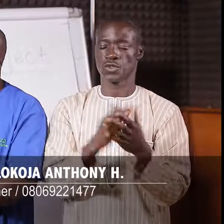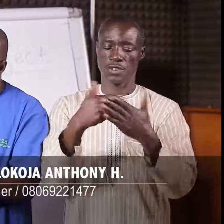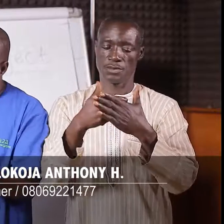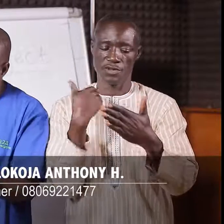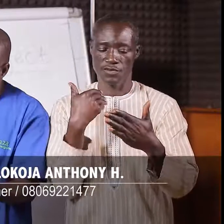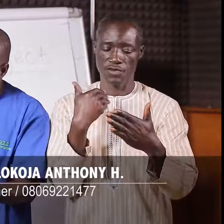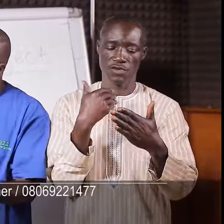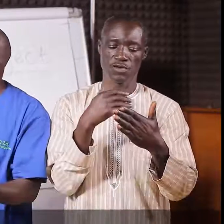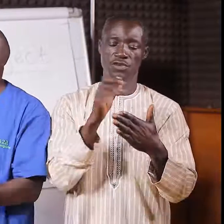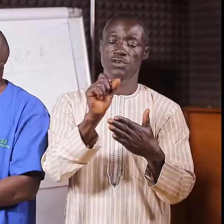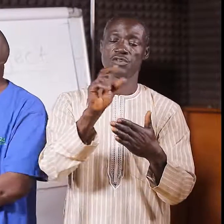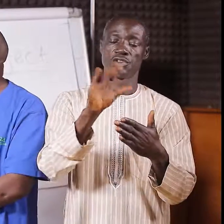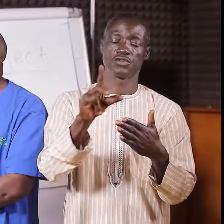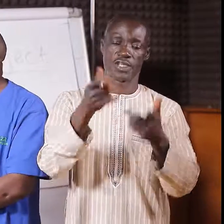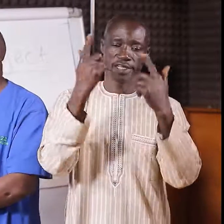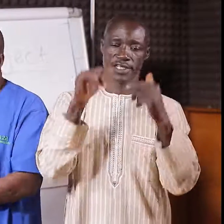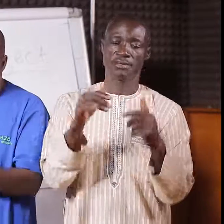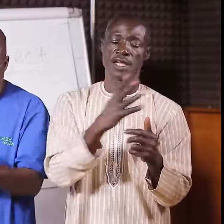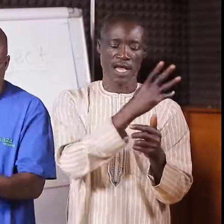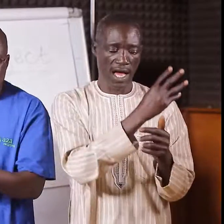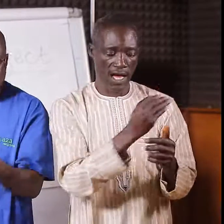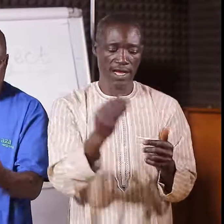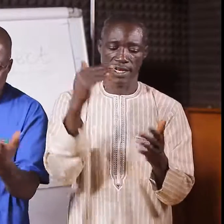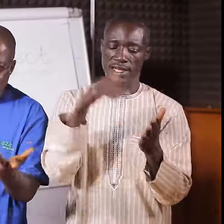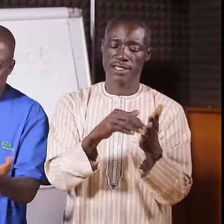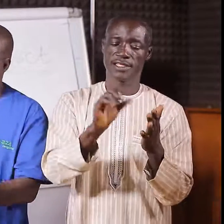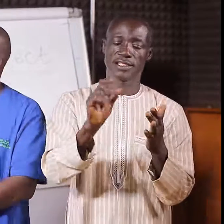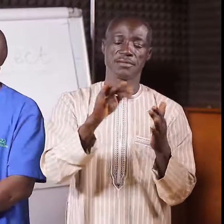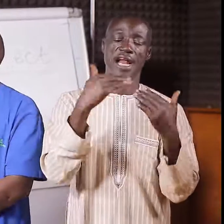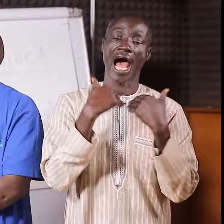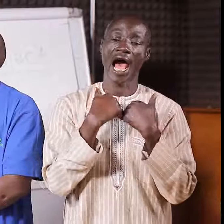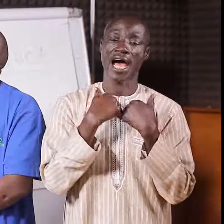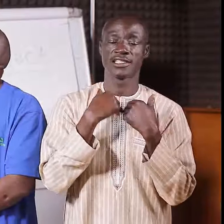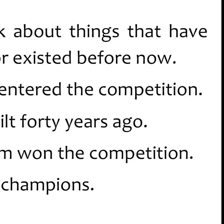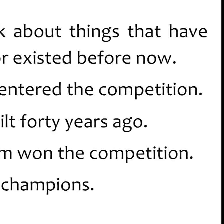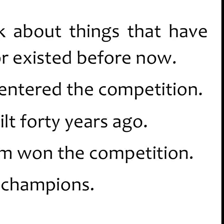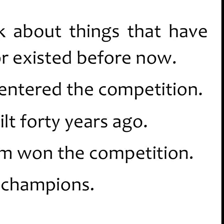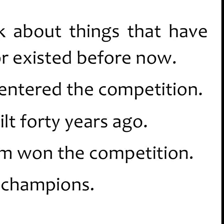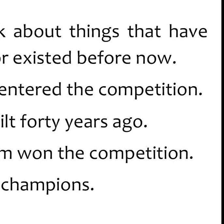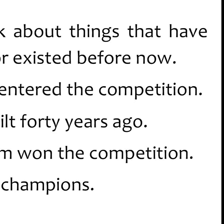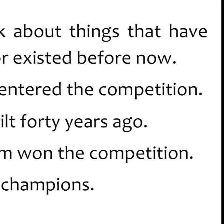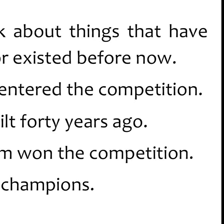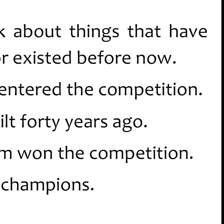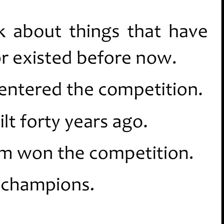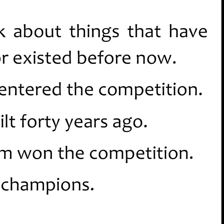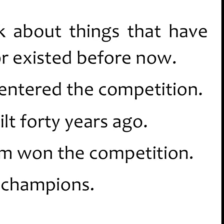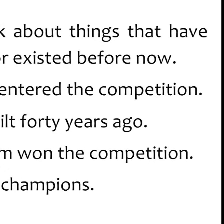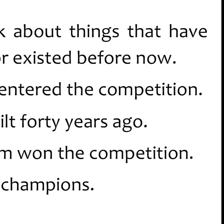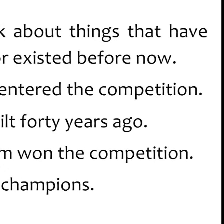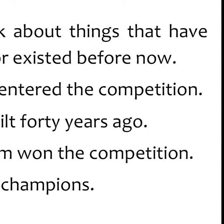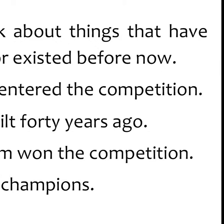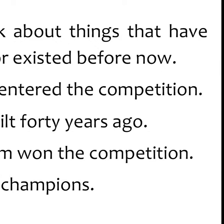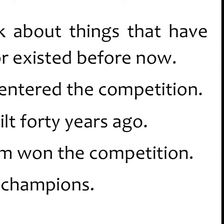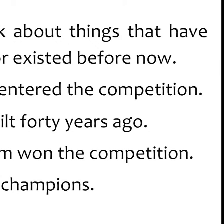Before Sule came and Samir had gone. It is also a tense used to talk